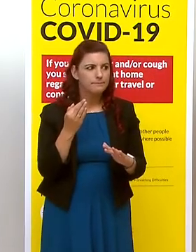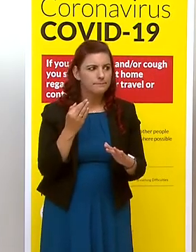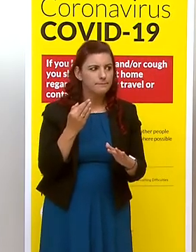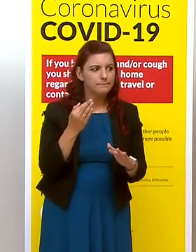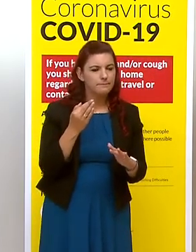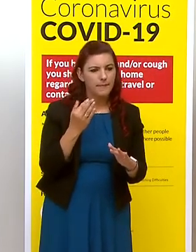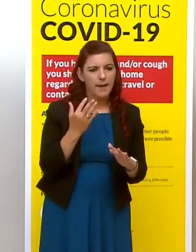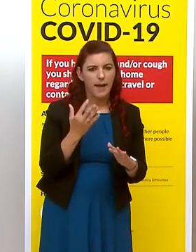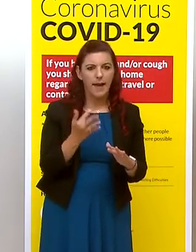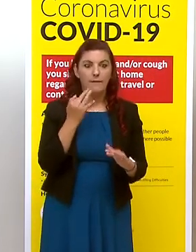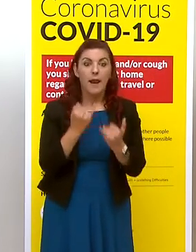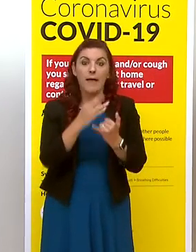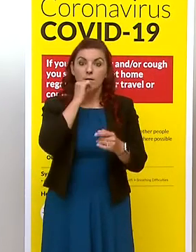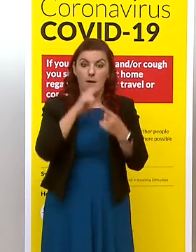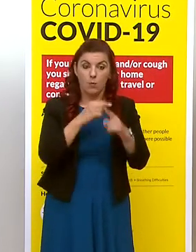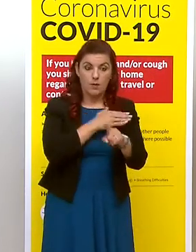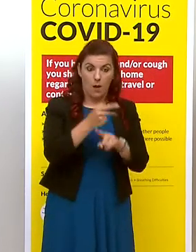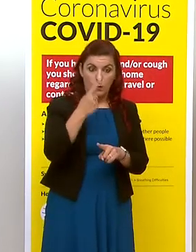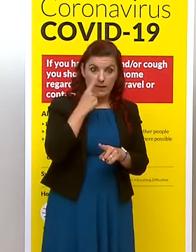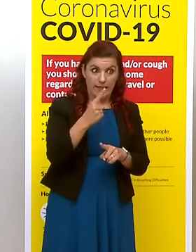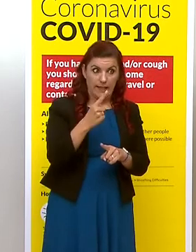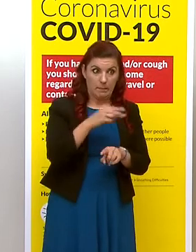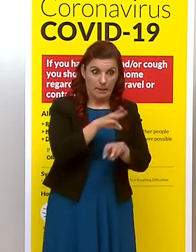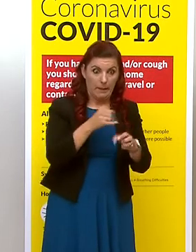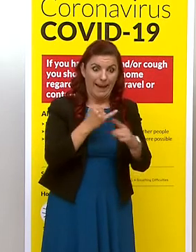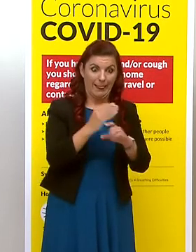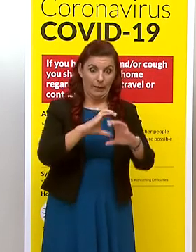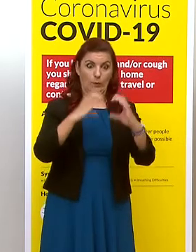cases from the vicinity, if you know what I mean.